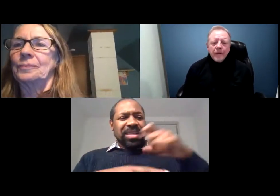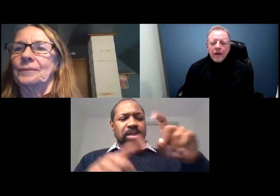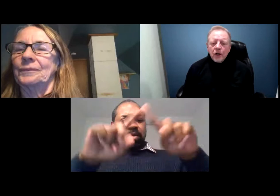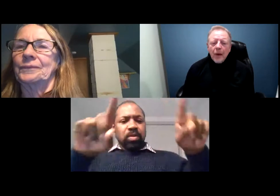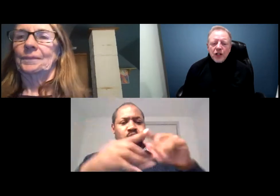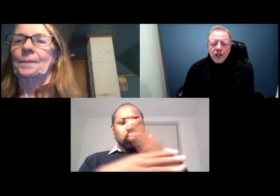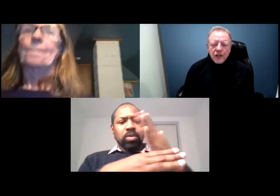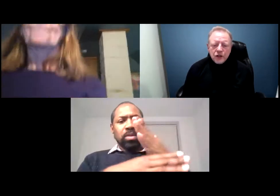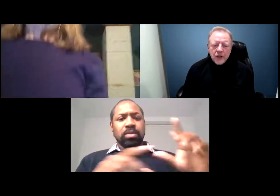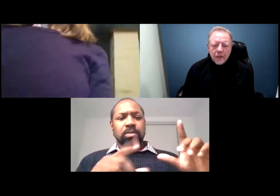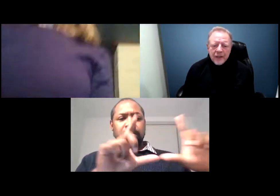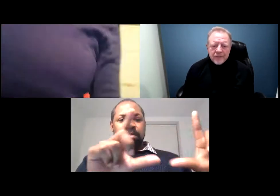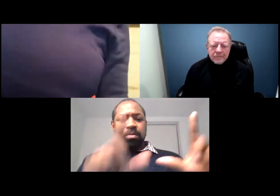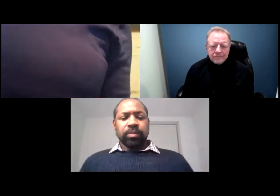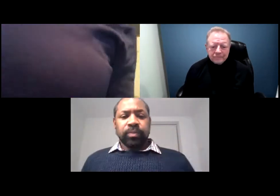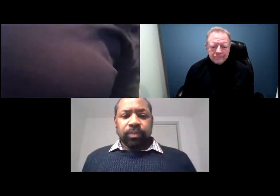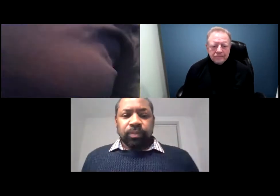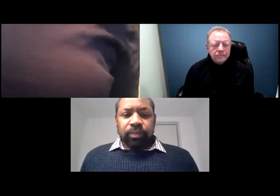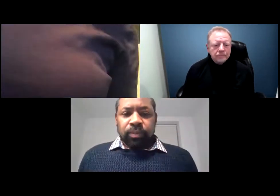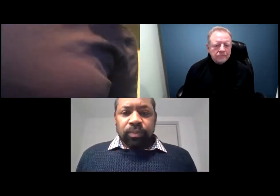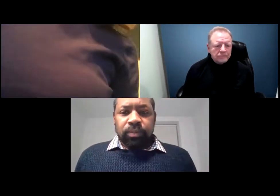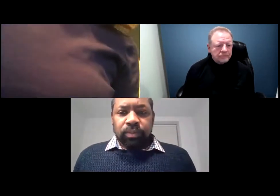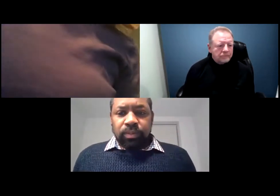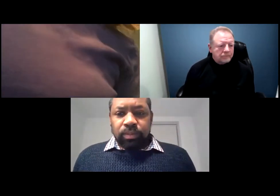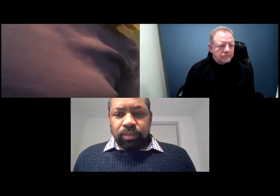Bethany, do you mind sharing the screen, please?